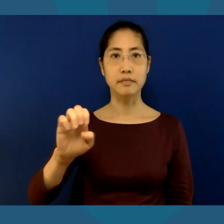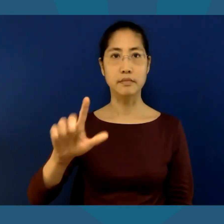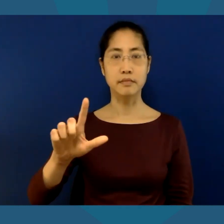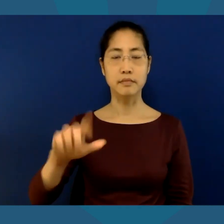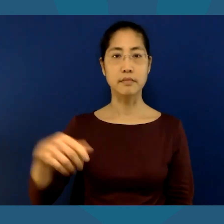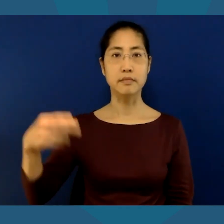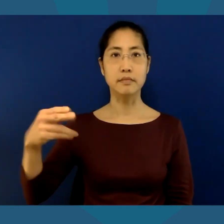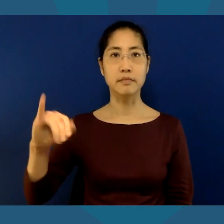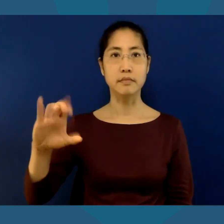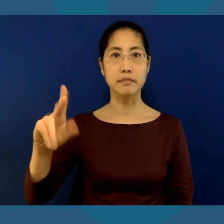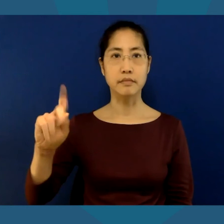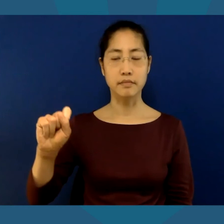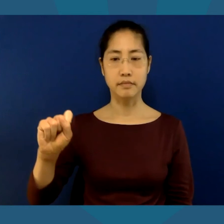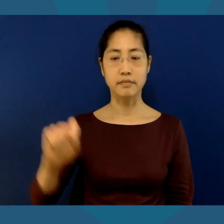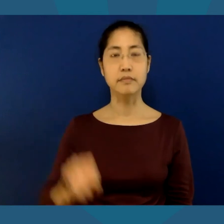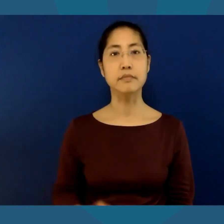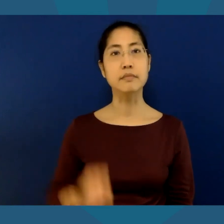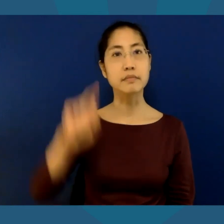Michael Hicks,